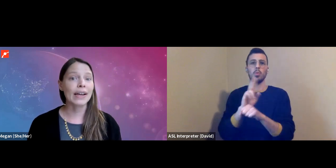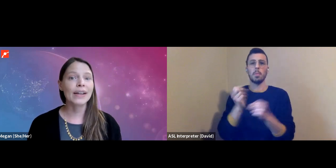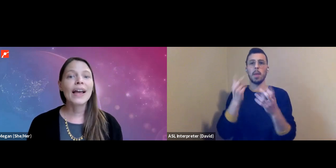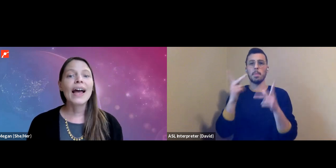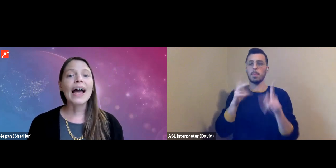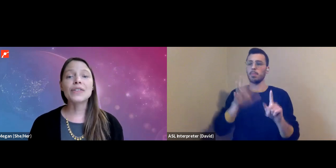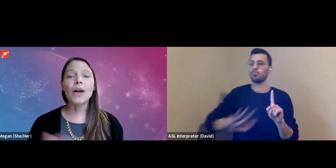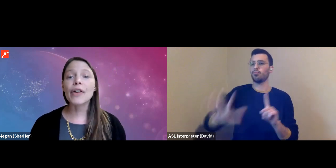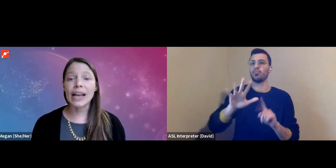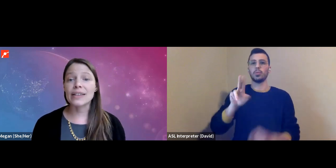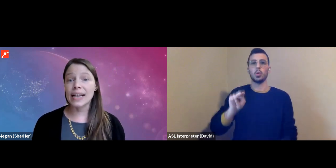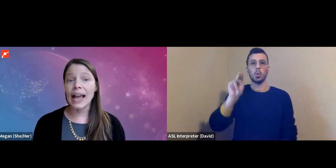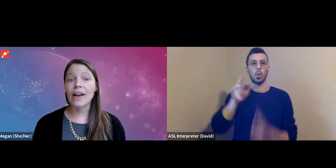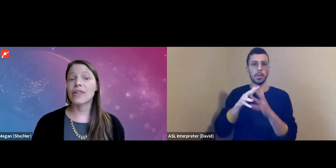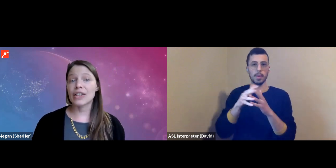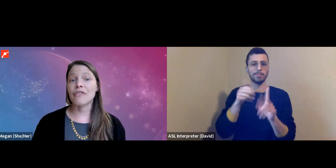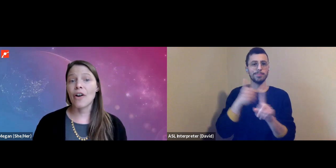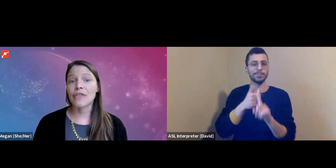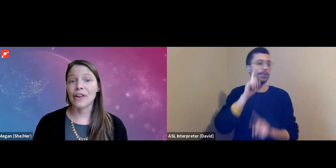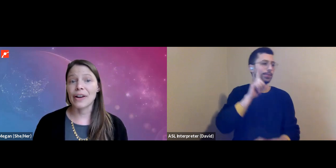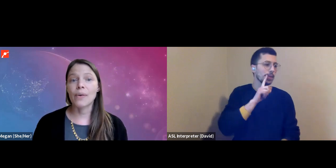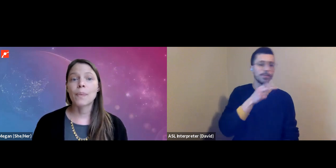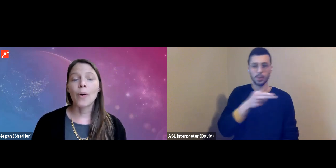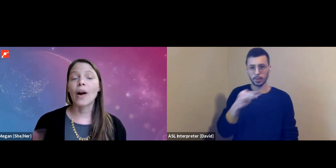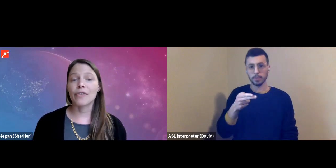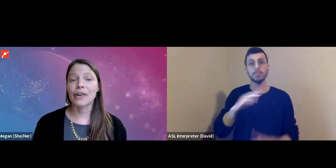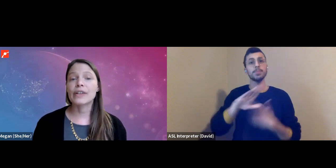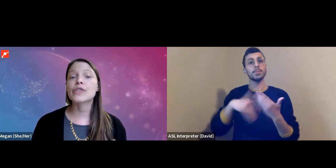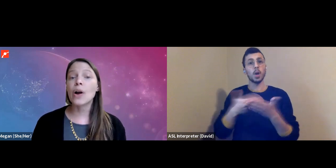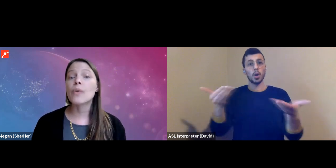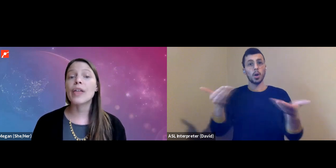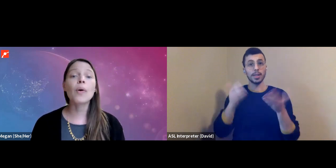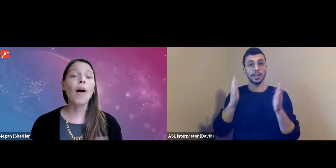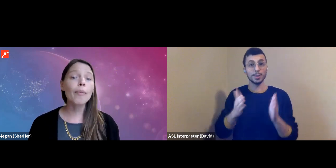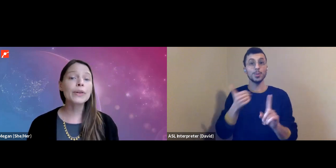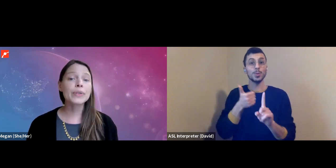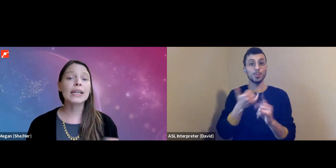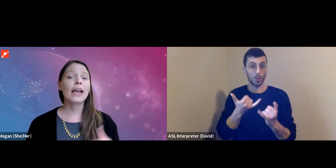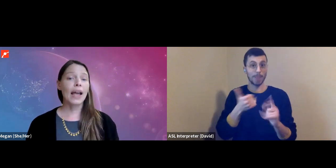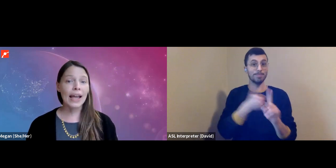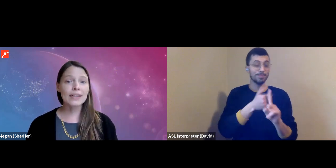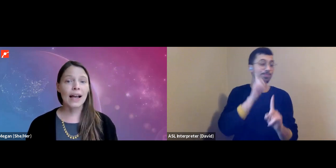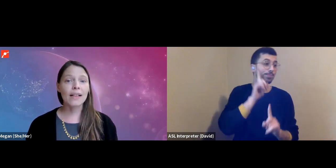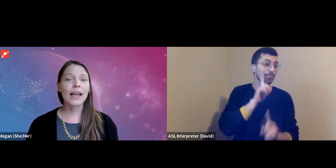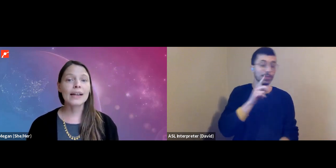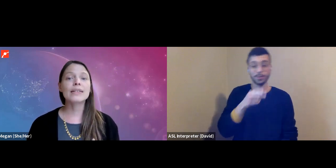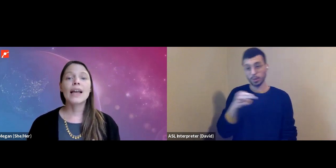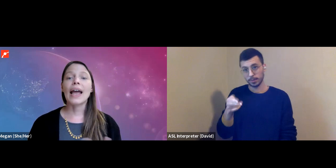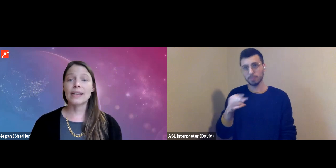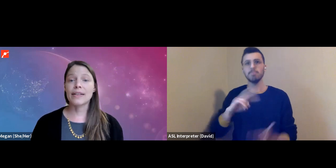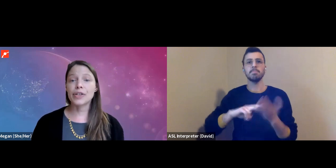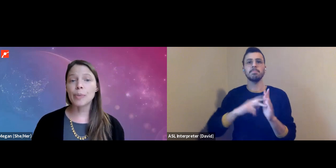of hearing. And all of our guests today are deaf of hard of hearing or hard of hearing. So they will all be using ASL